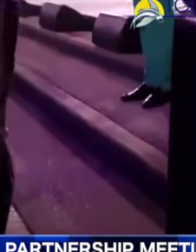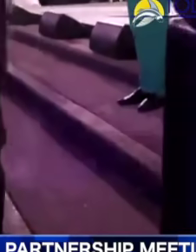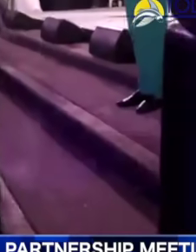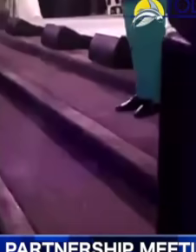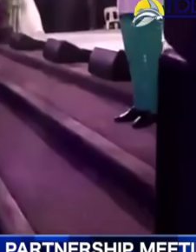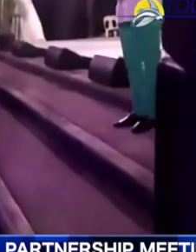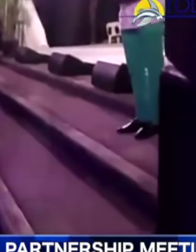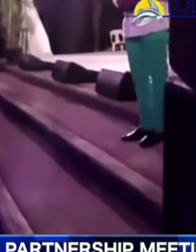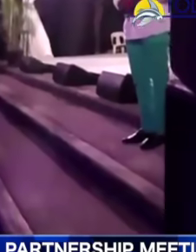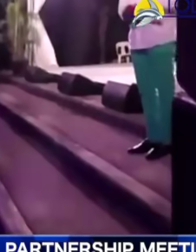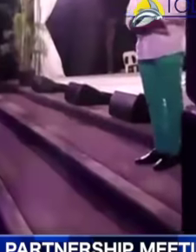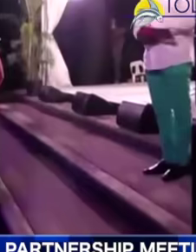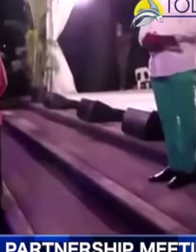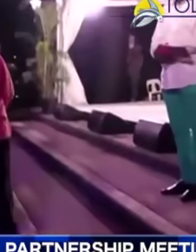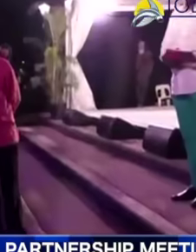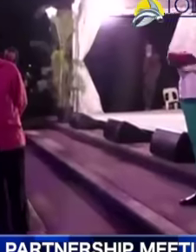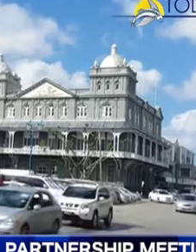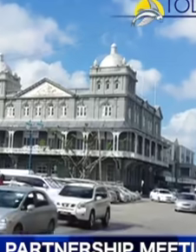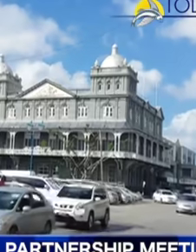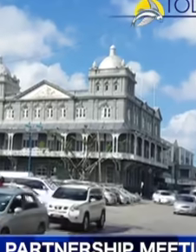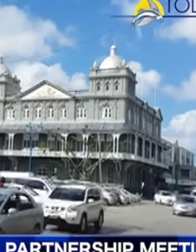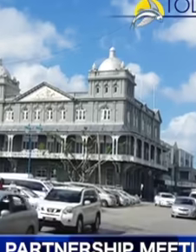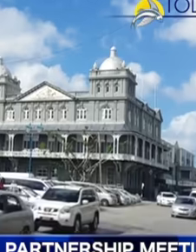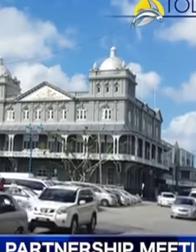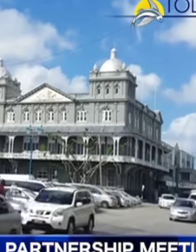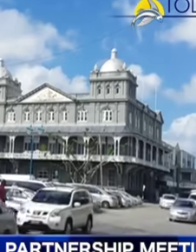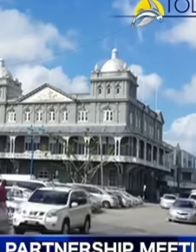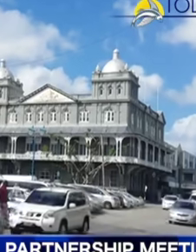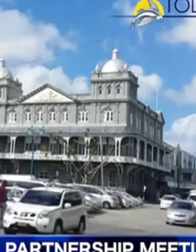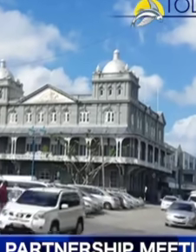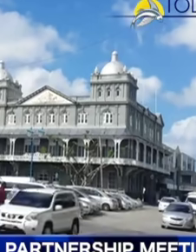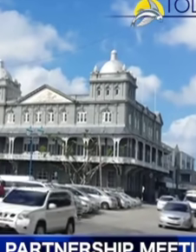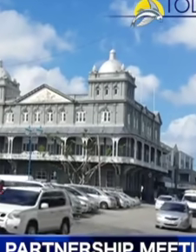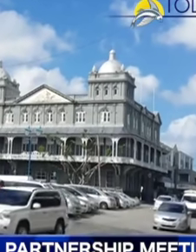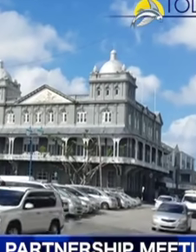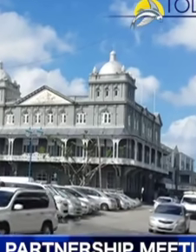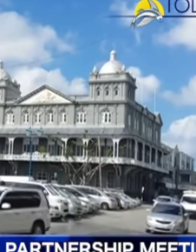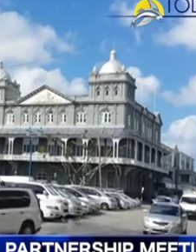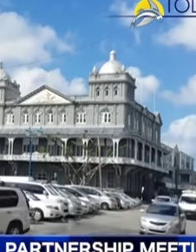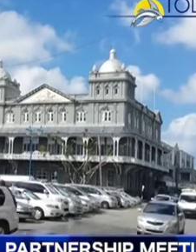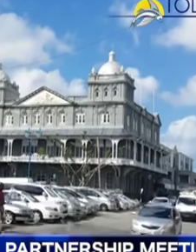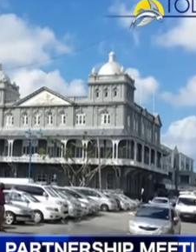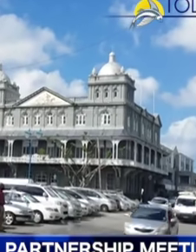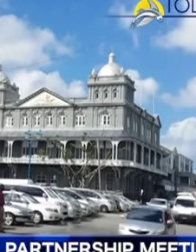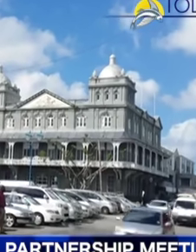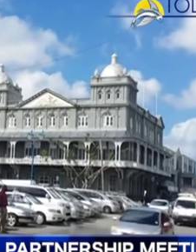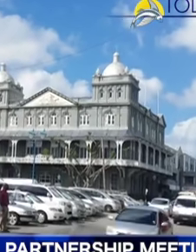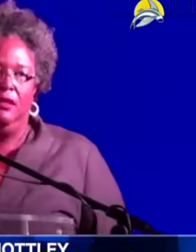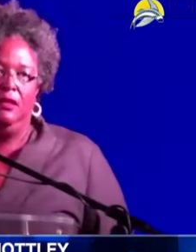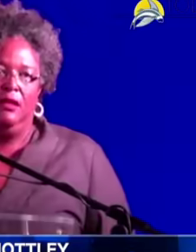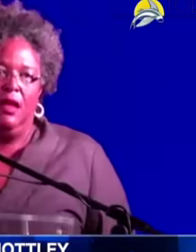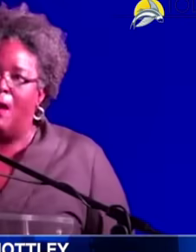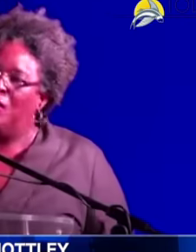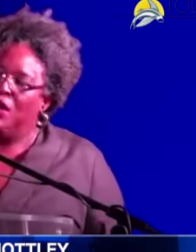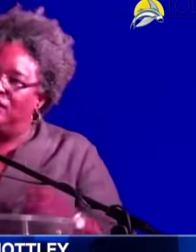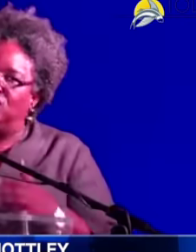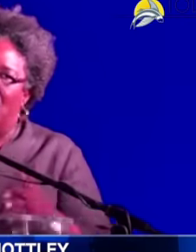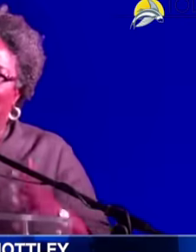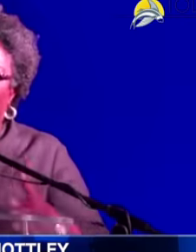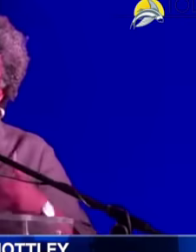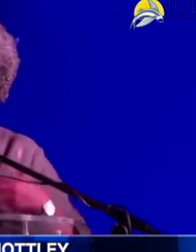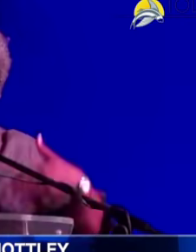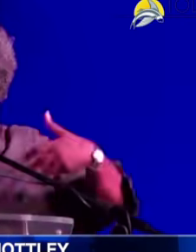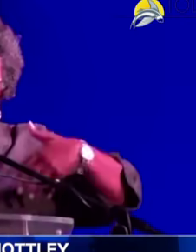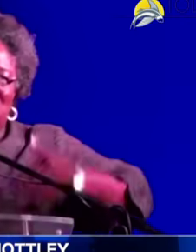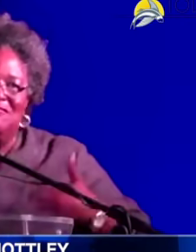difficult discussions will need to take place as Barbados navigates through uncharted territory. But we also have